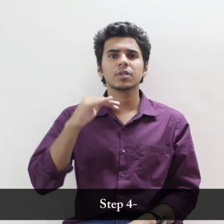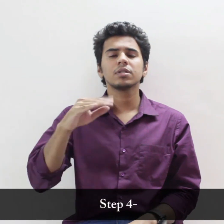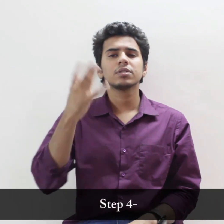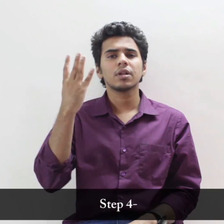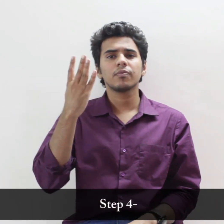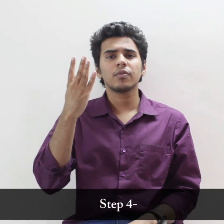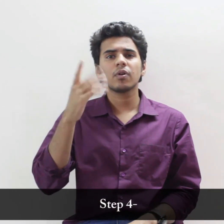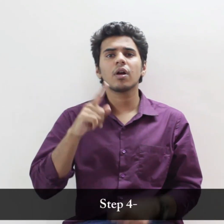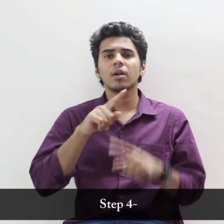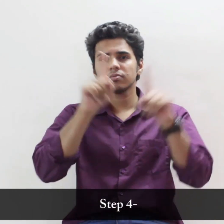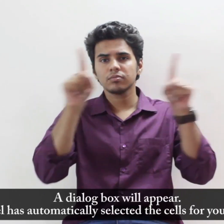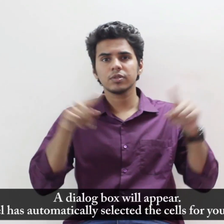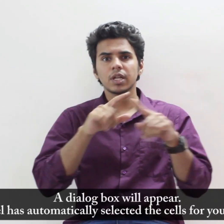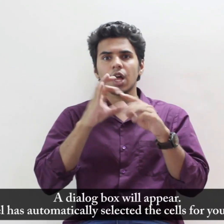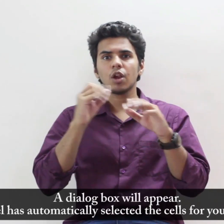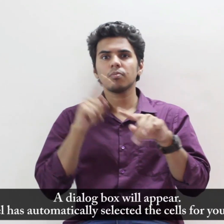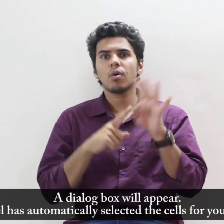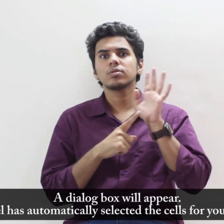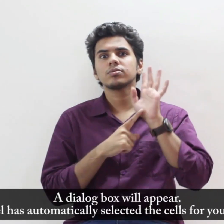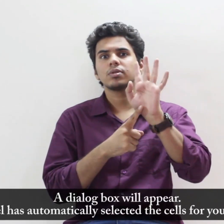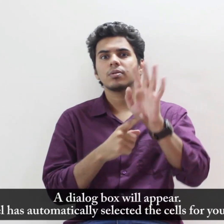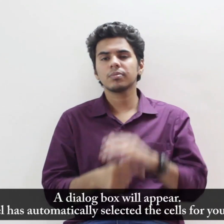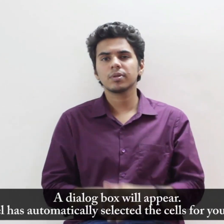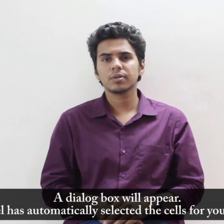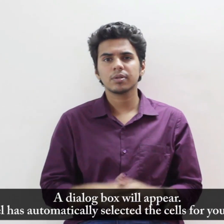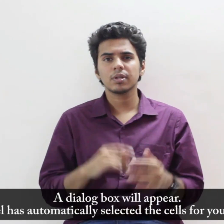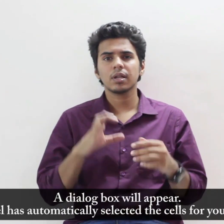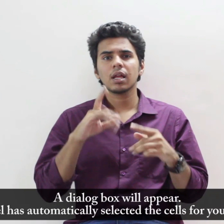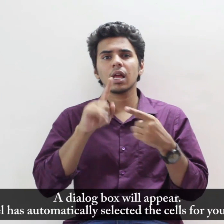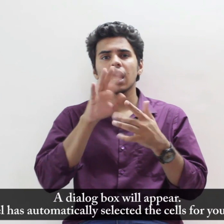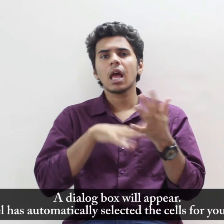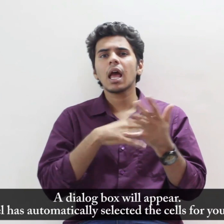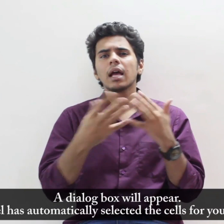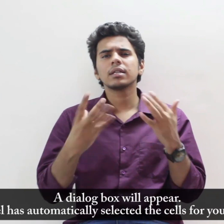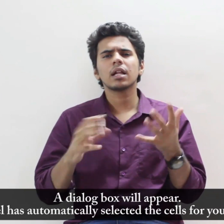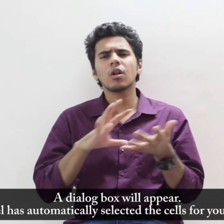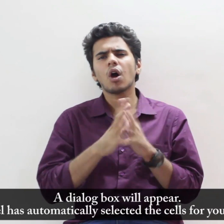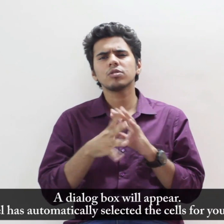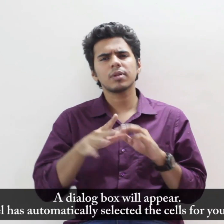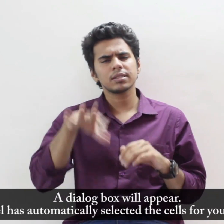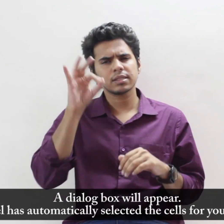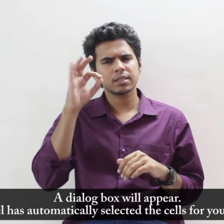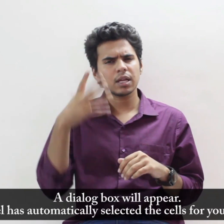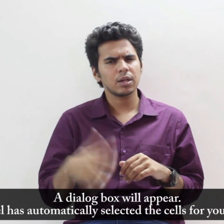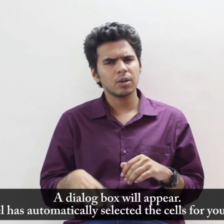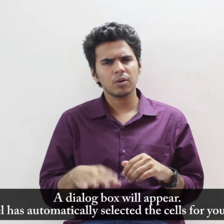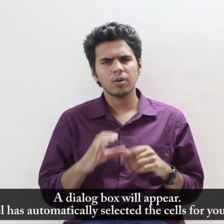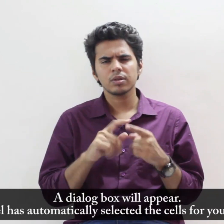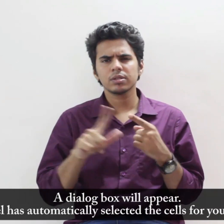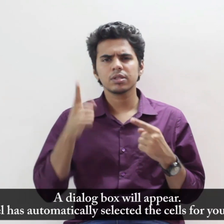Step 4. A dialog box will appear. Excel has automatically selected the cells for your table.